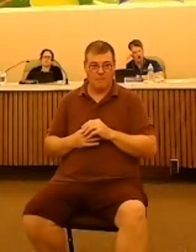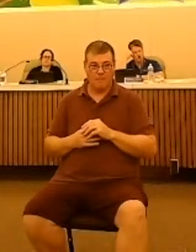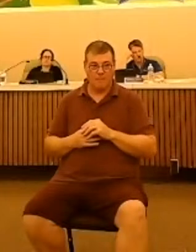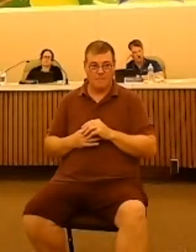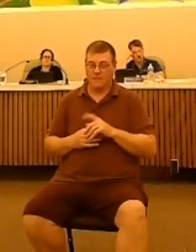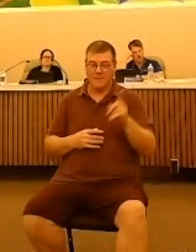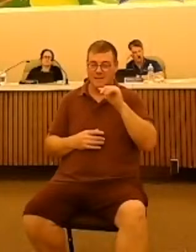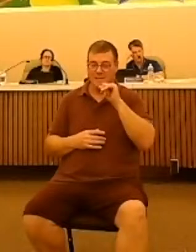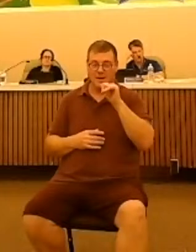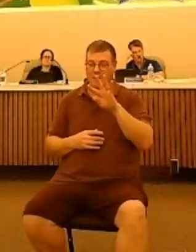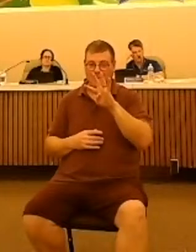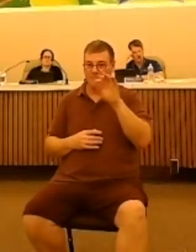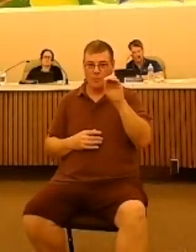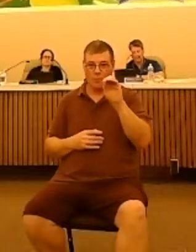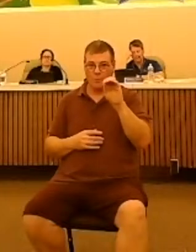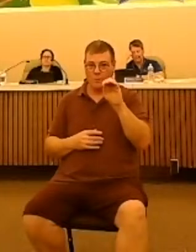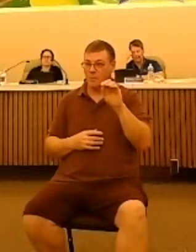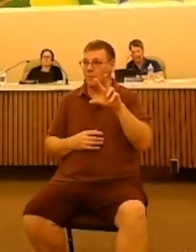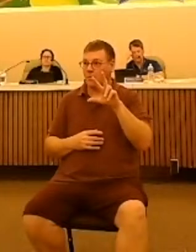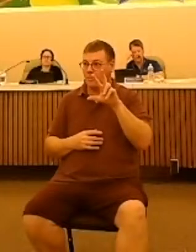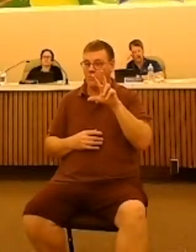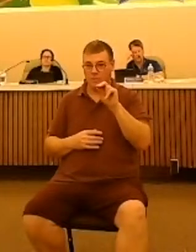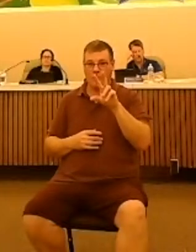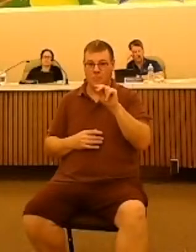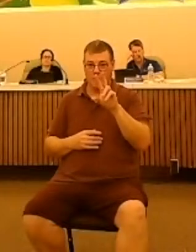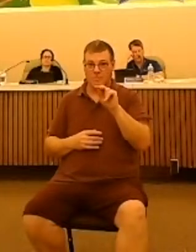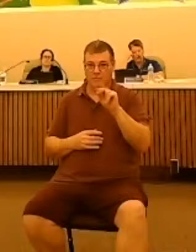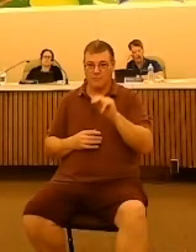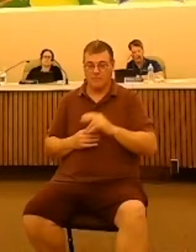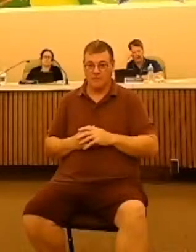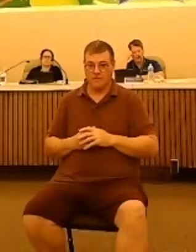No, it's not 40 because it's 30. 30, thank you.